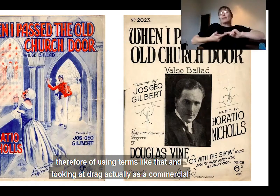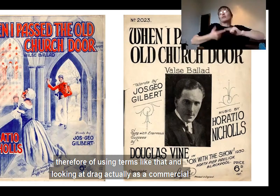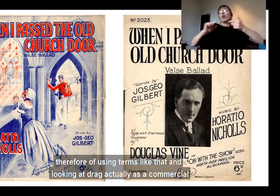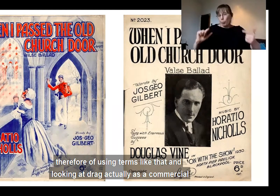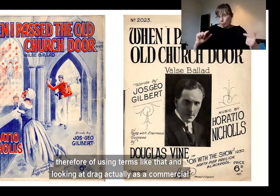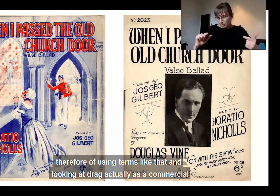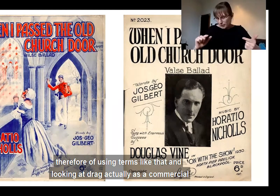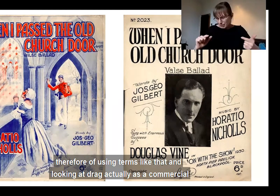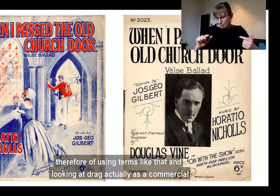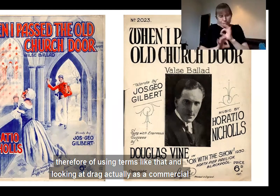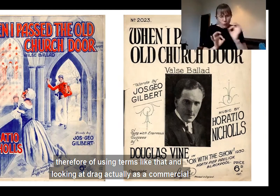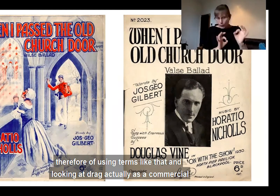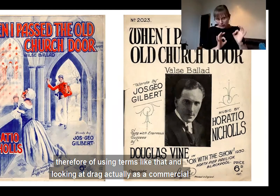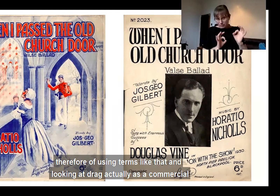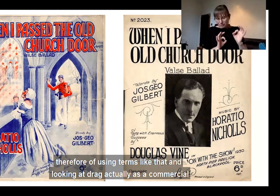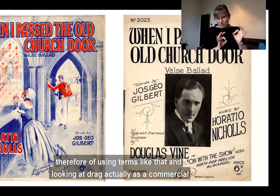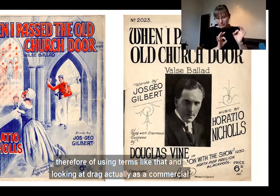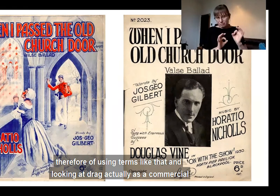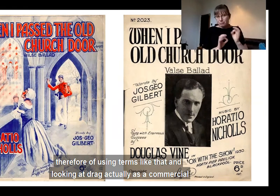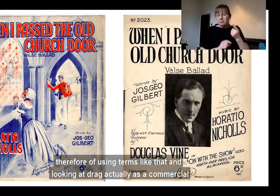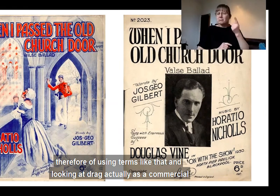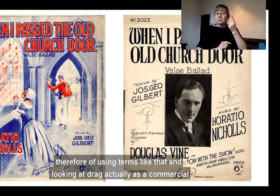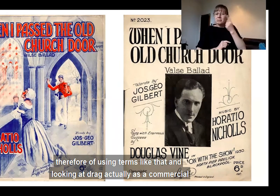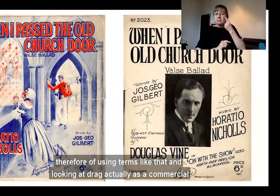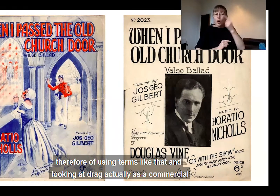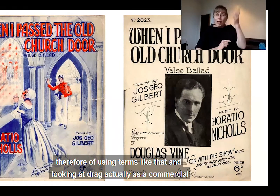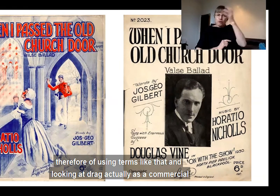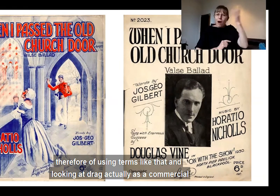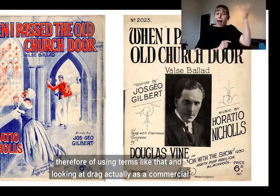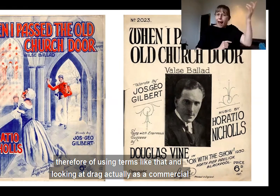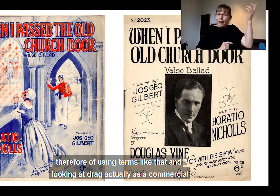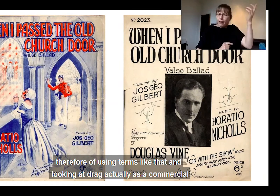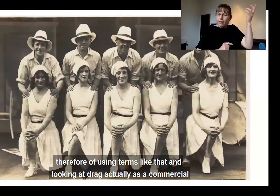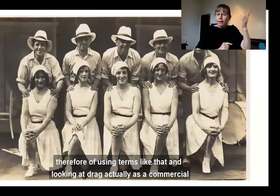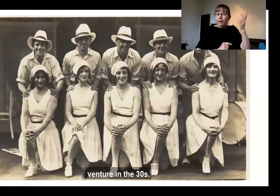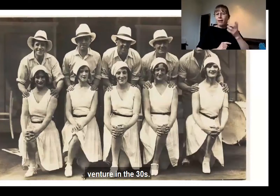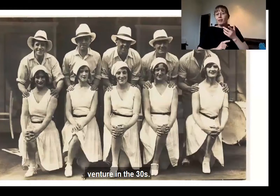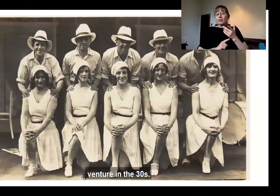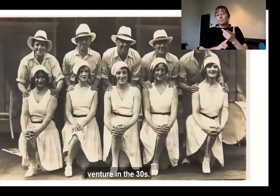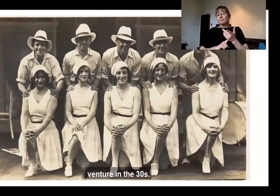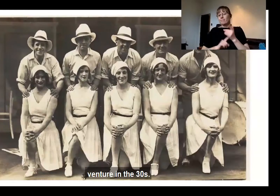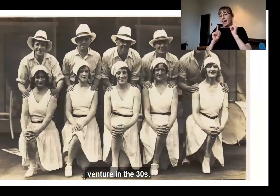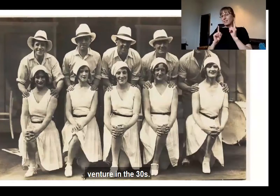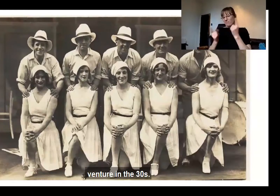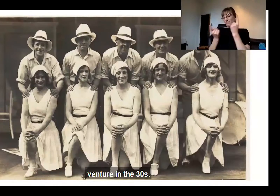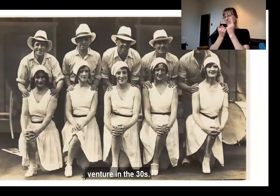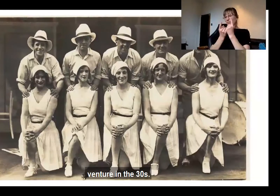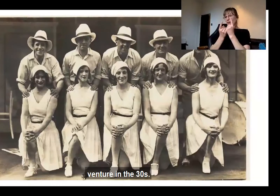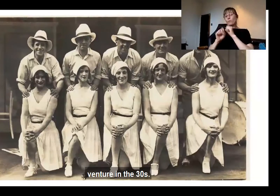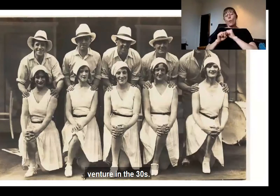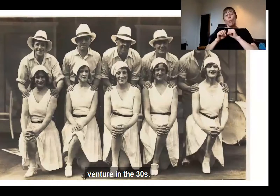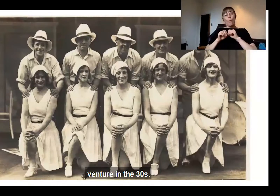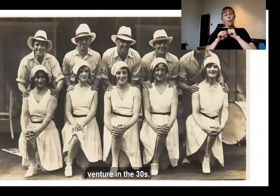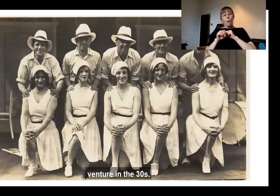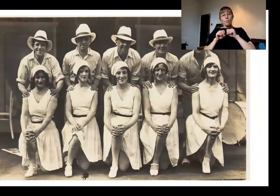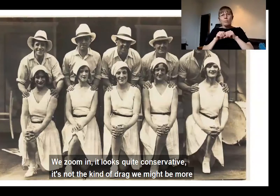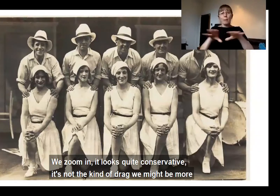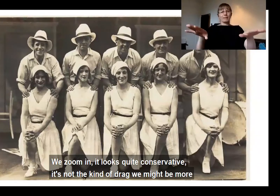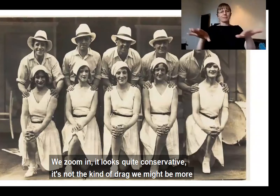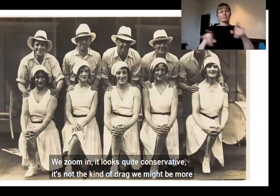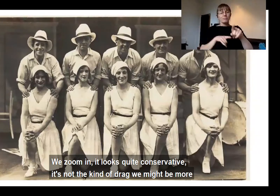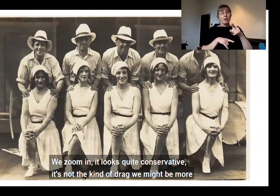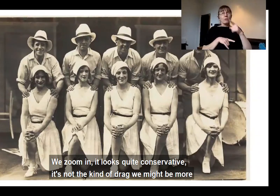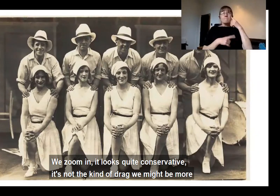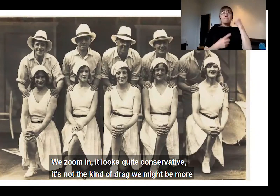that and looking at drag, actually, as a commercial venture in the 30s. Now, we zoom